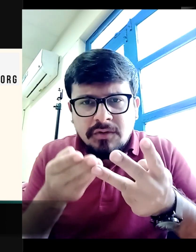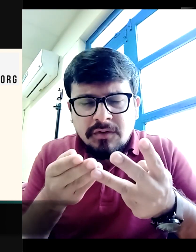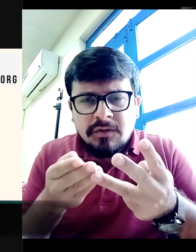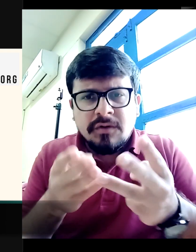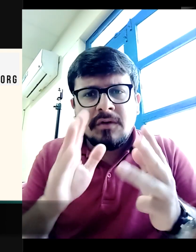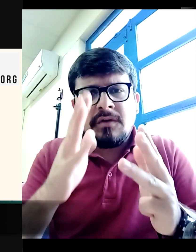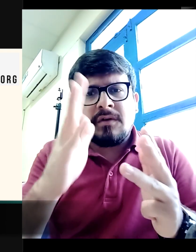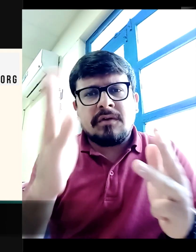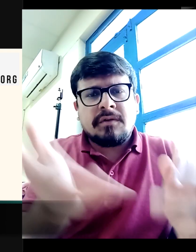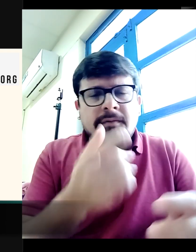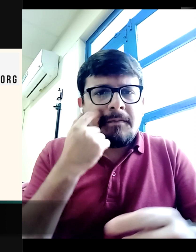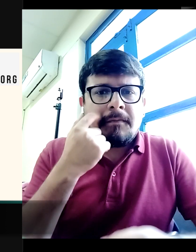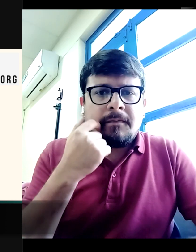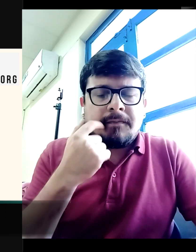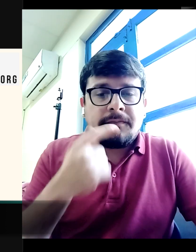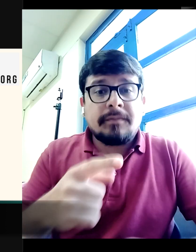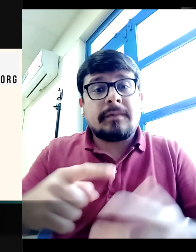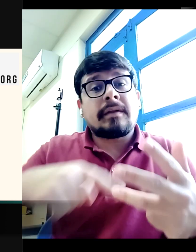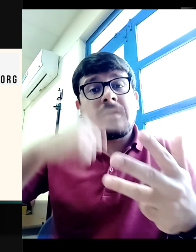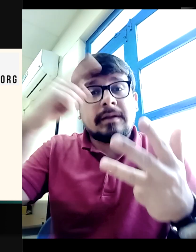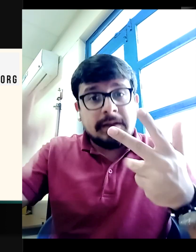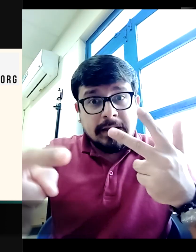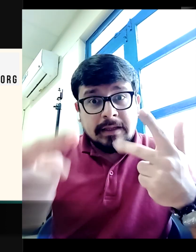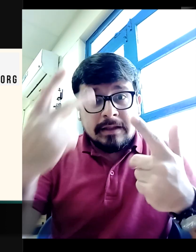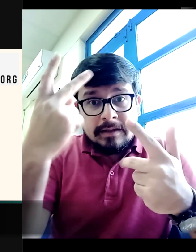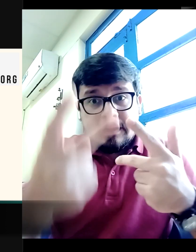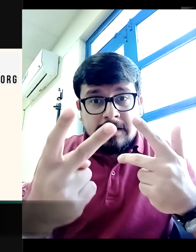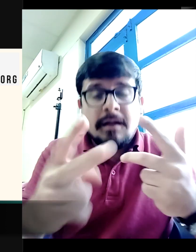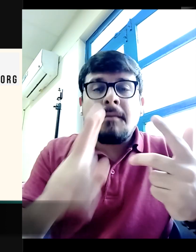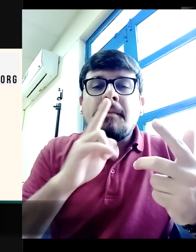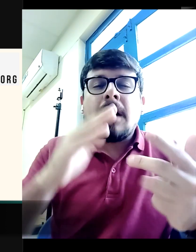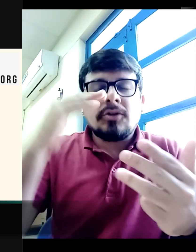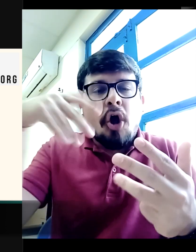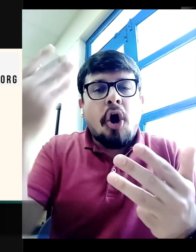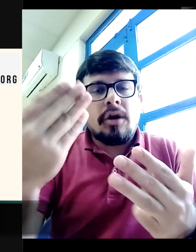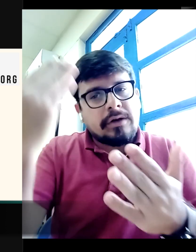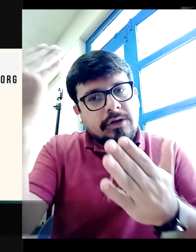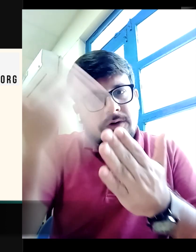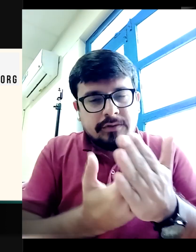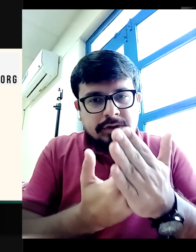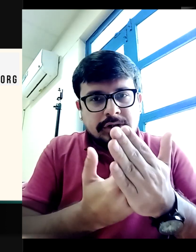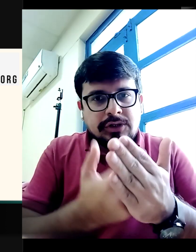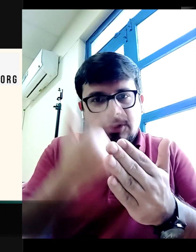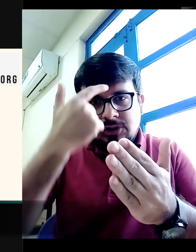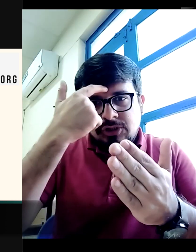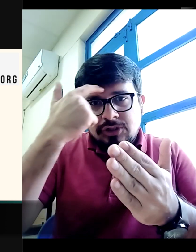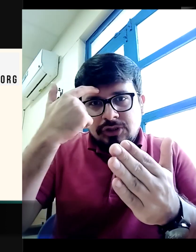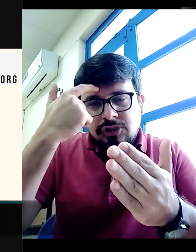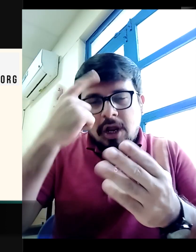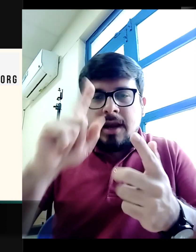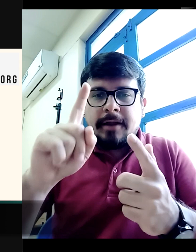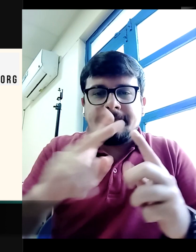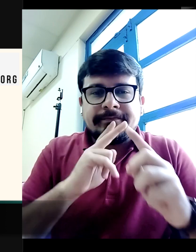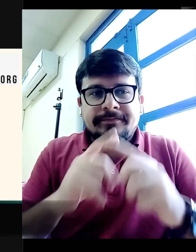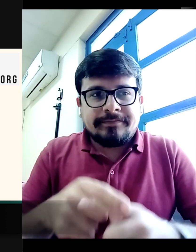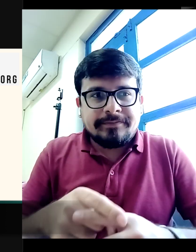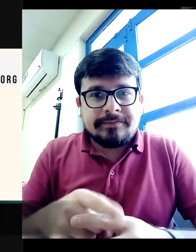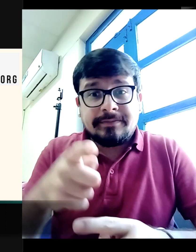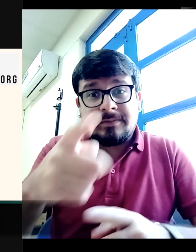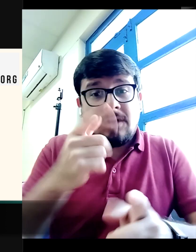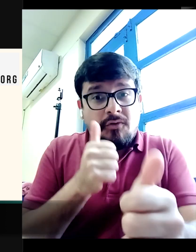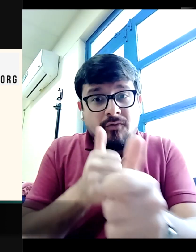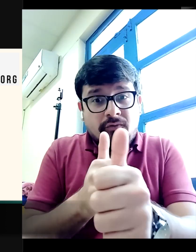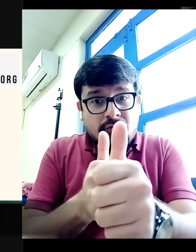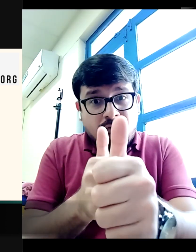Once you are done with creating a logo, you can download that logo, which has different images. You can use